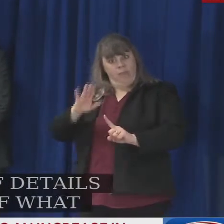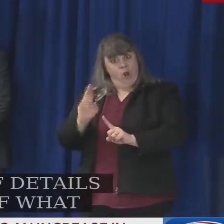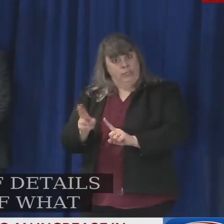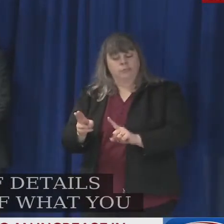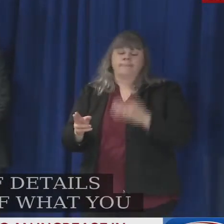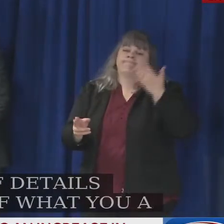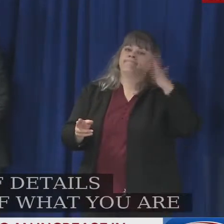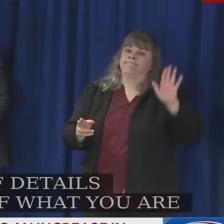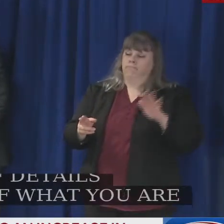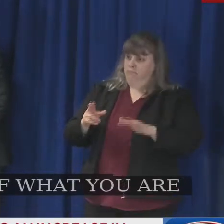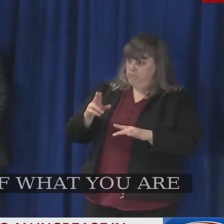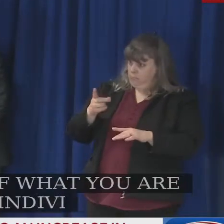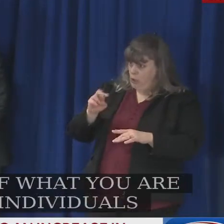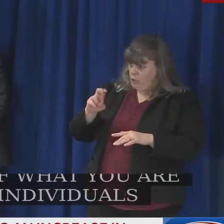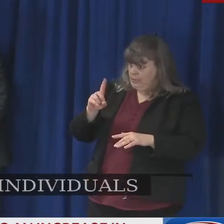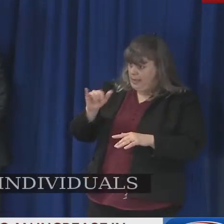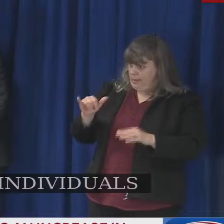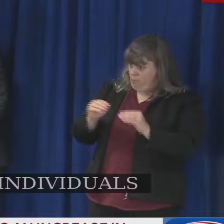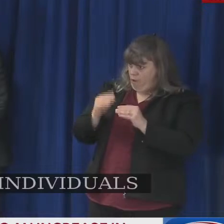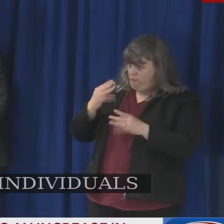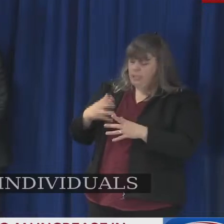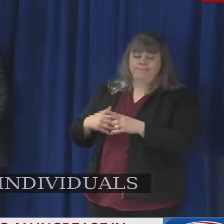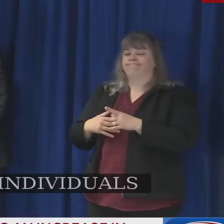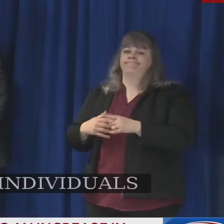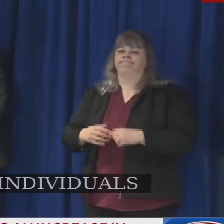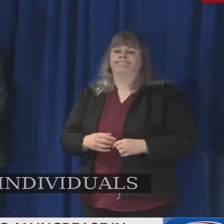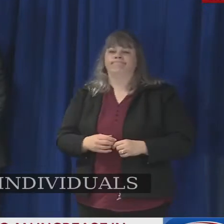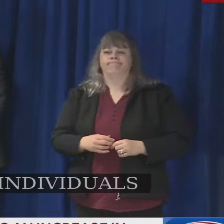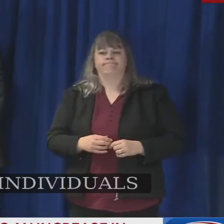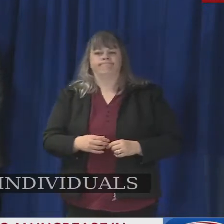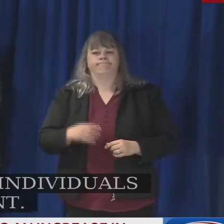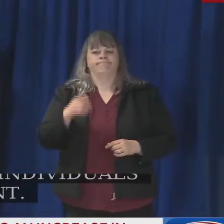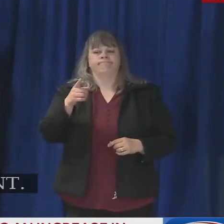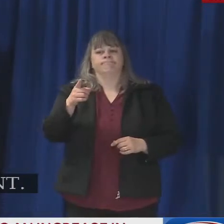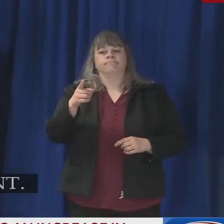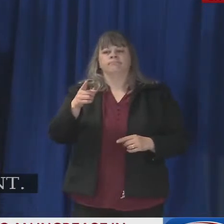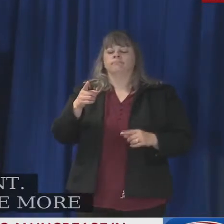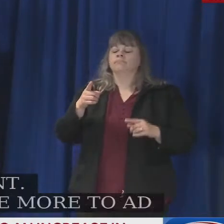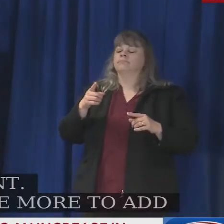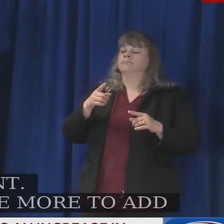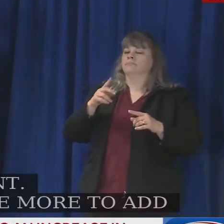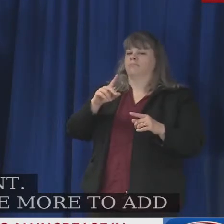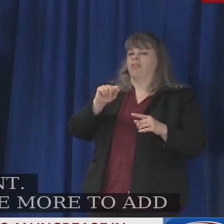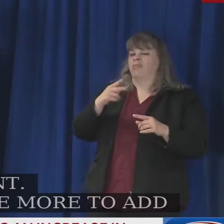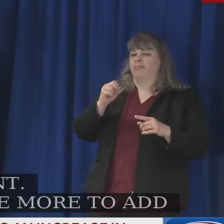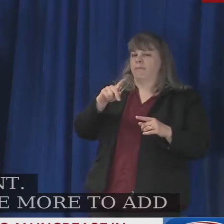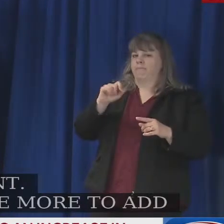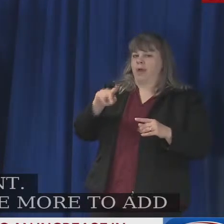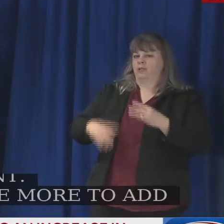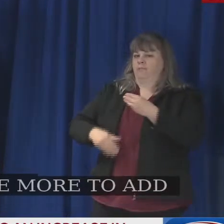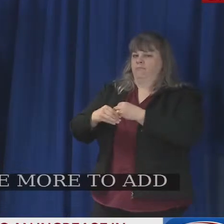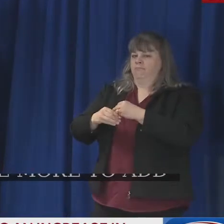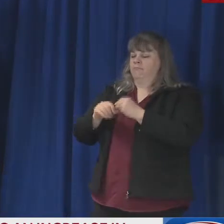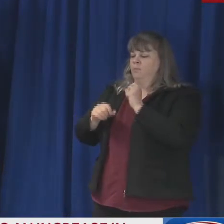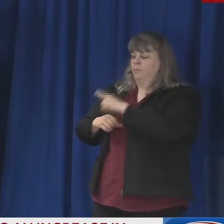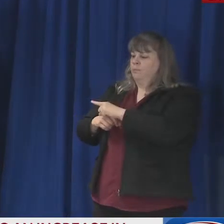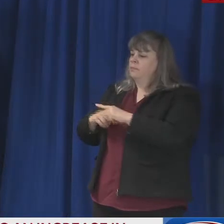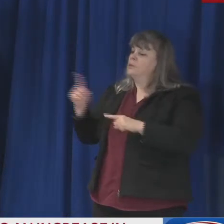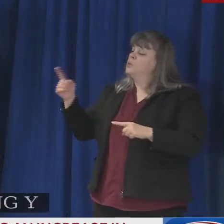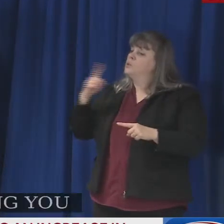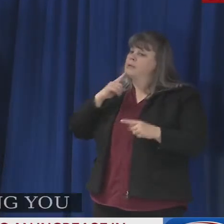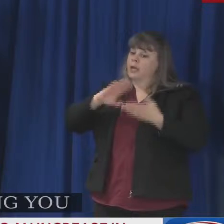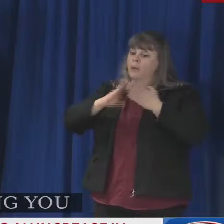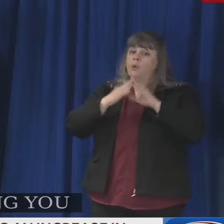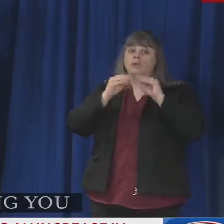but I don't know. Yeah. One of the things that you said at the beginning was that, you know, the community transmission in the state is very,